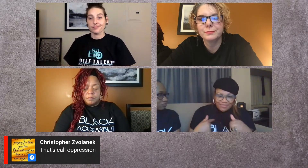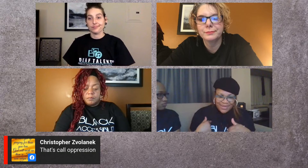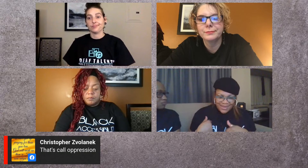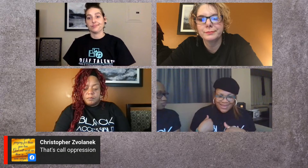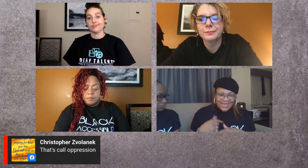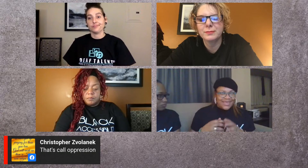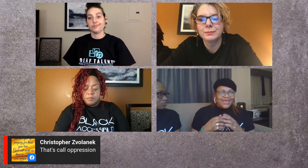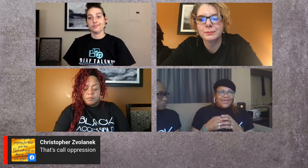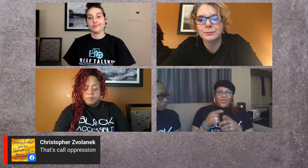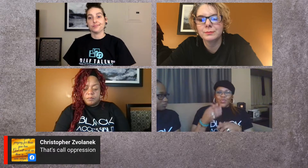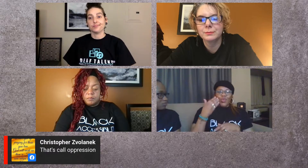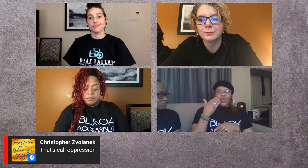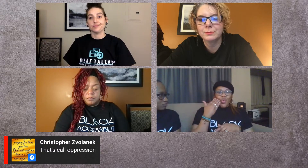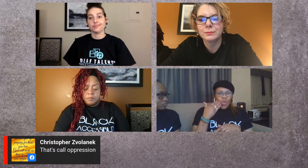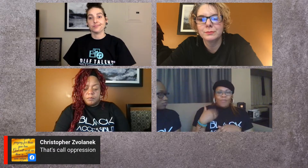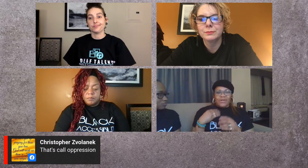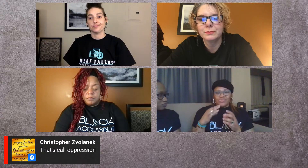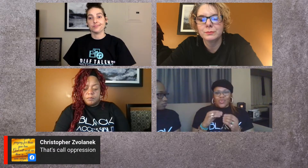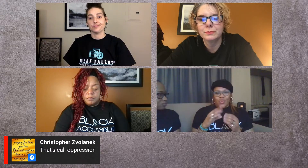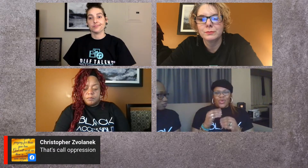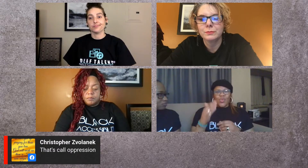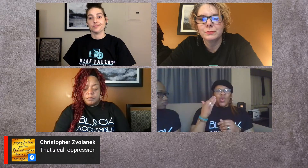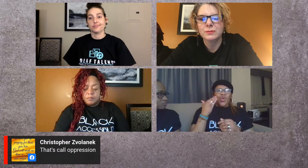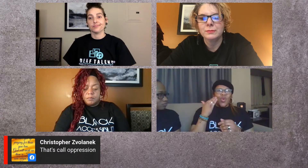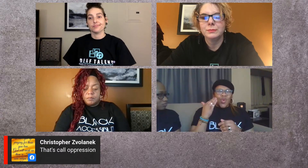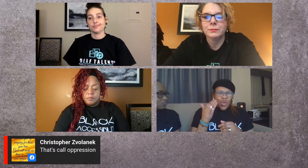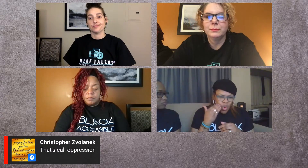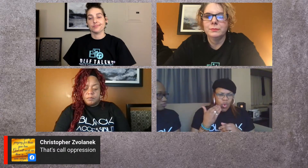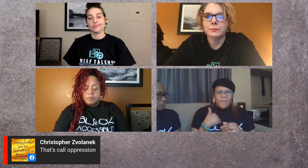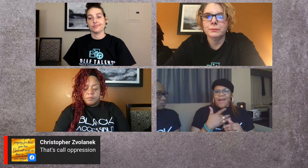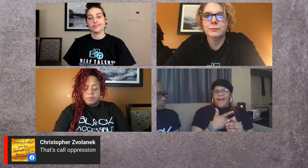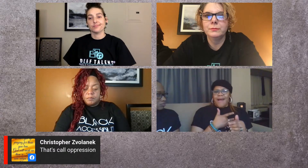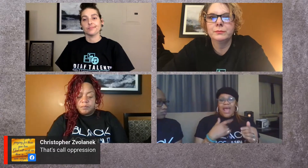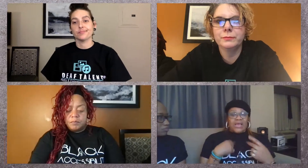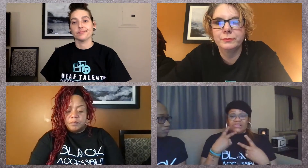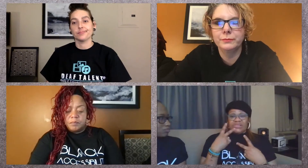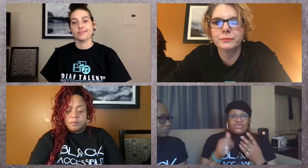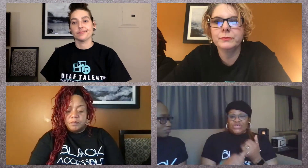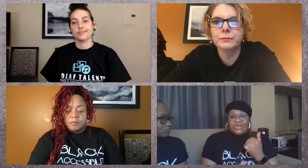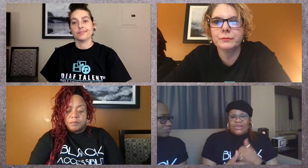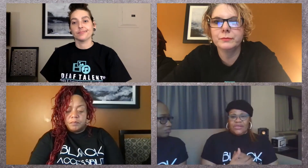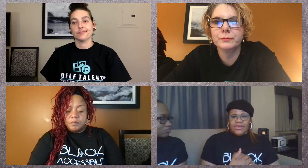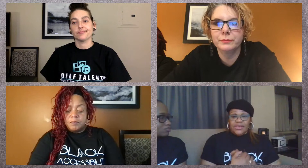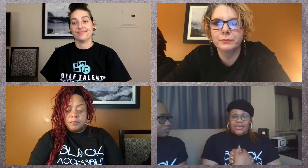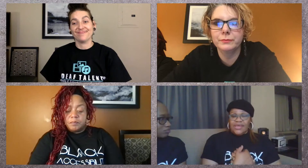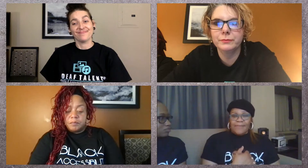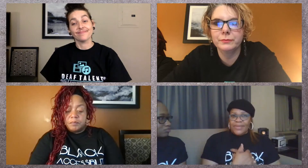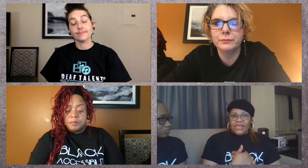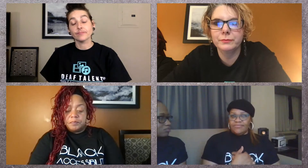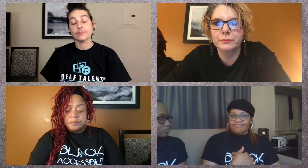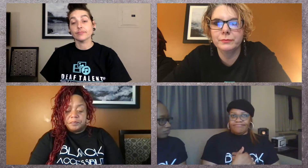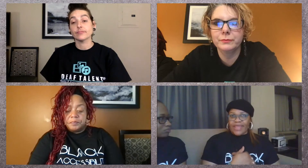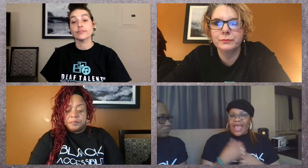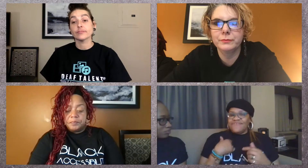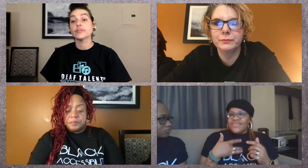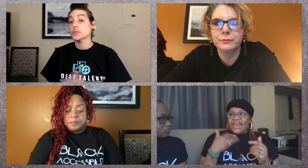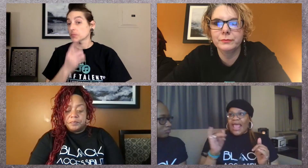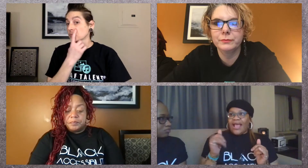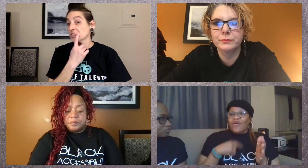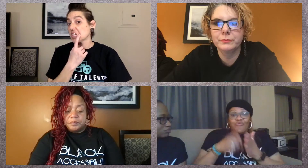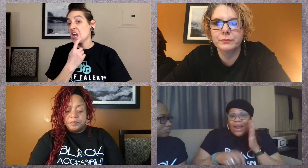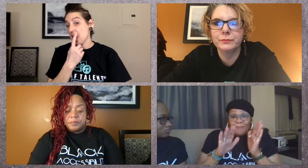But you have to live with it, you know? You know my story. You know my heart. I know